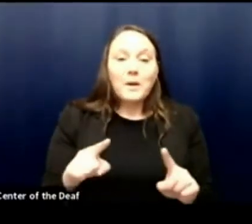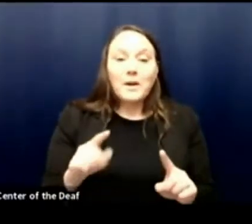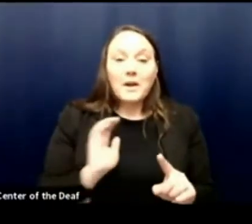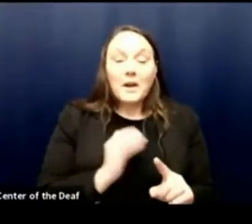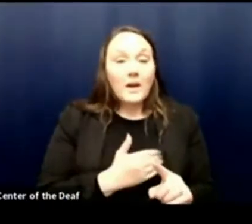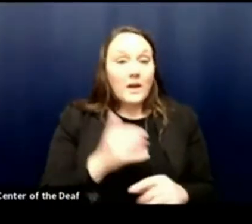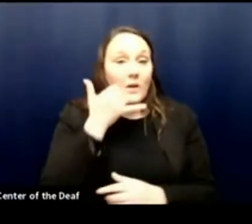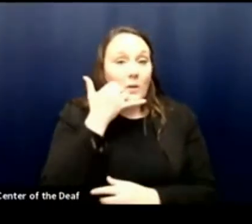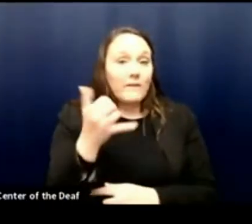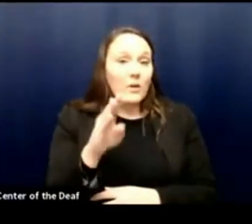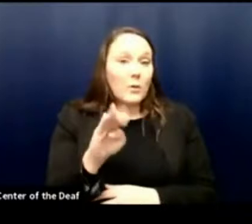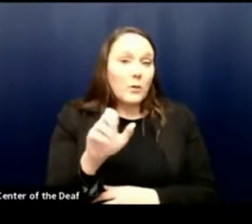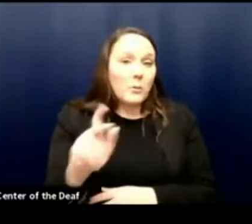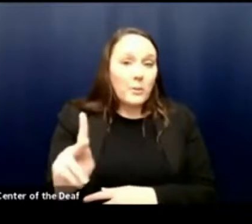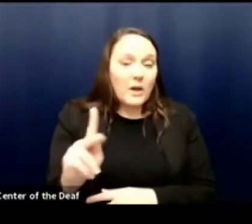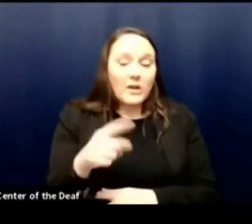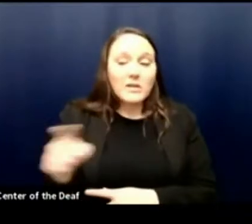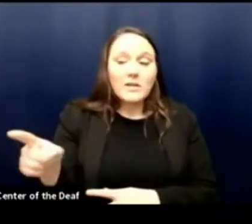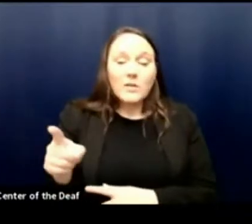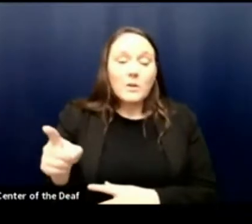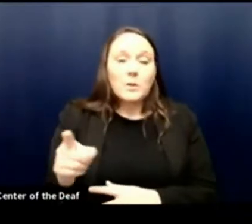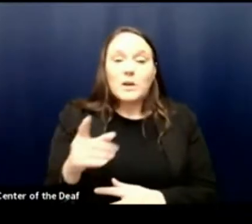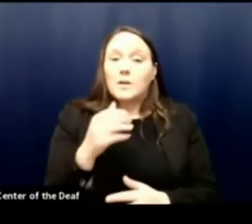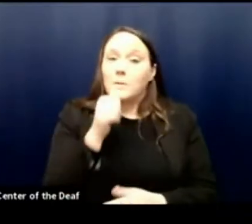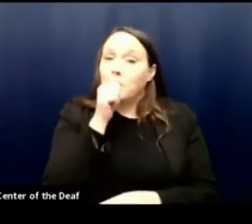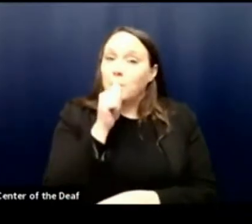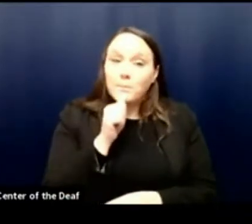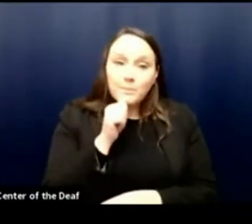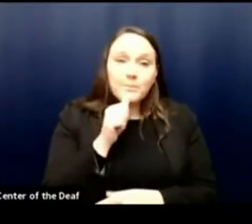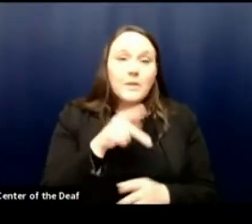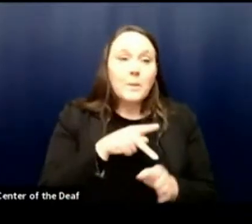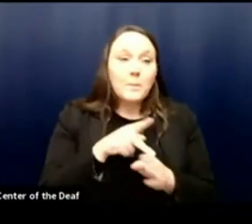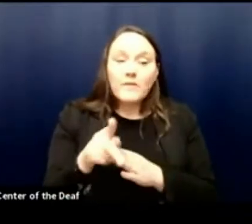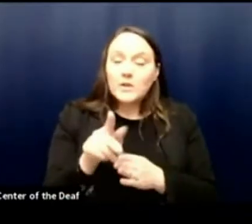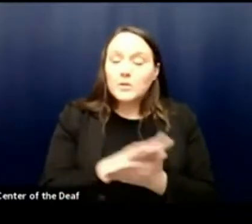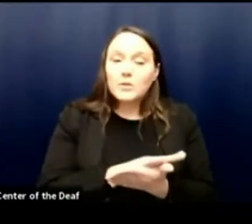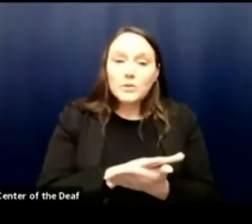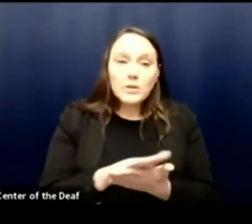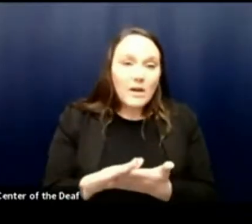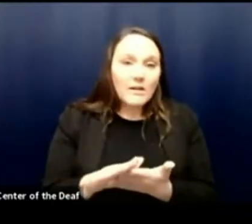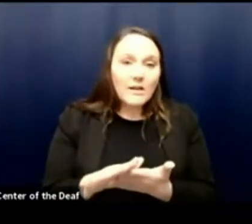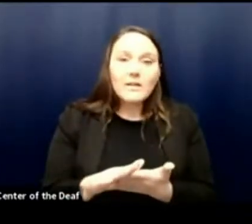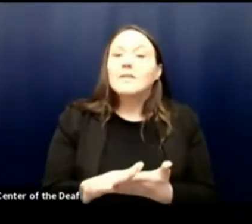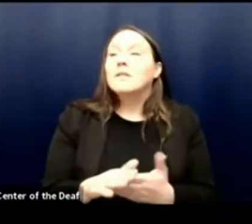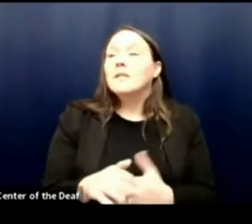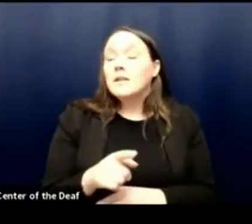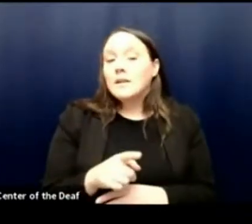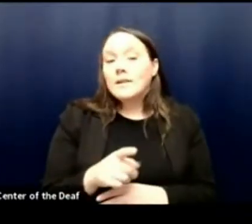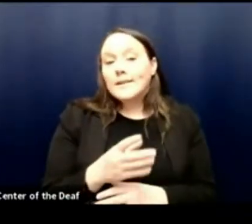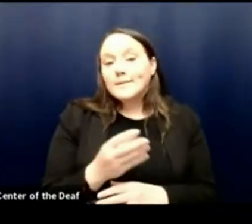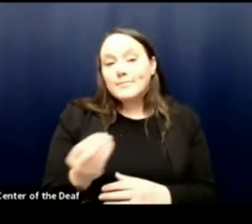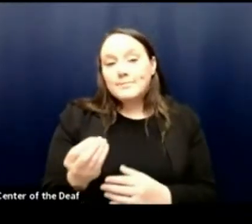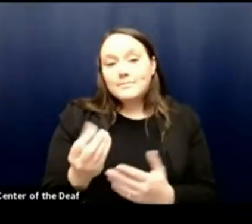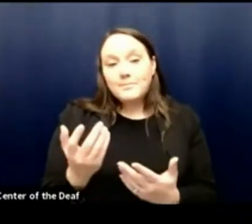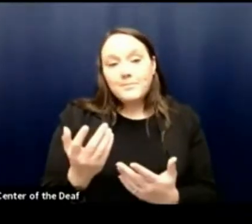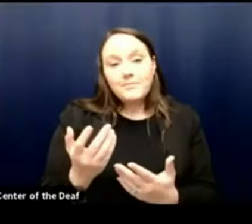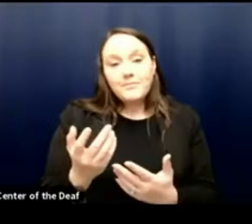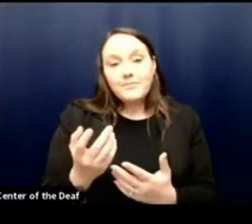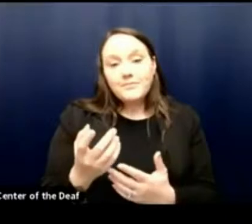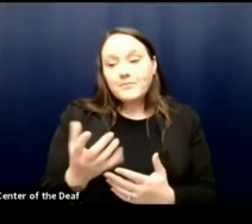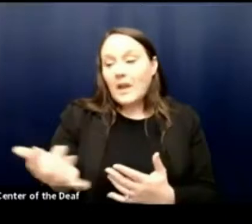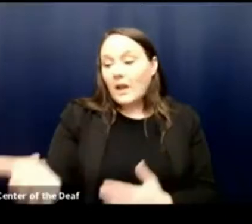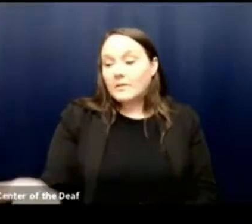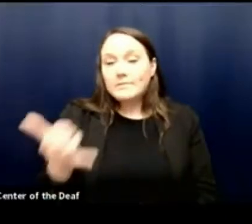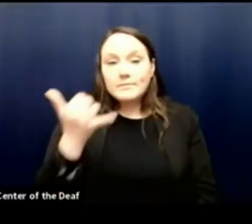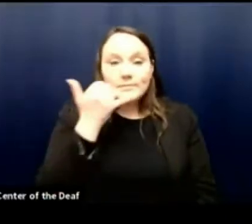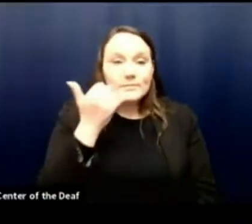bank is that they were patient, professional, and kind, and took each caller